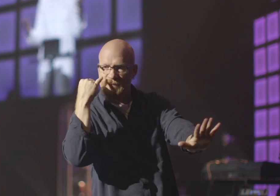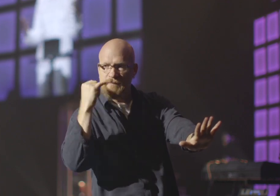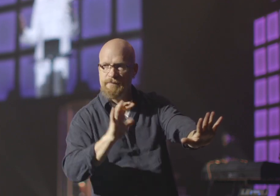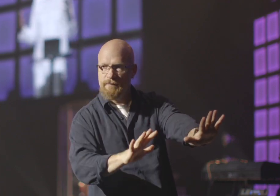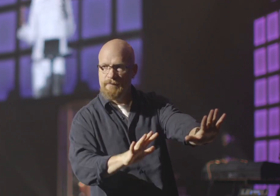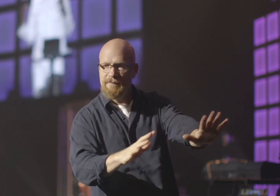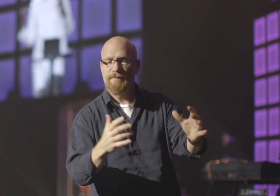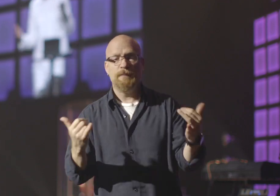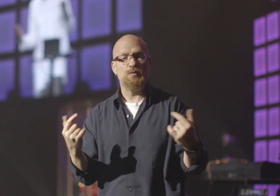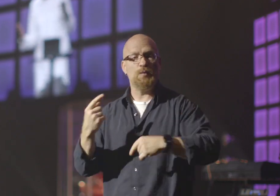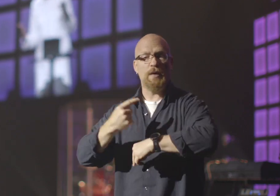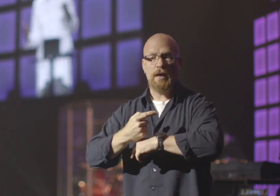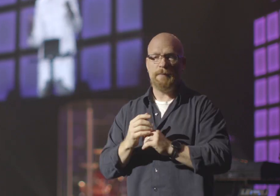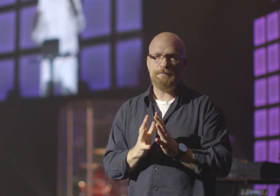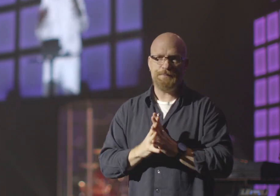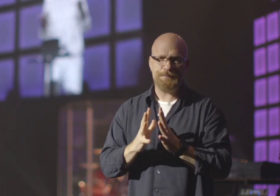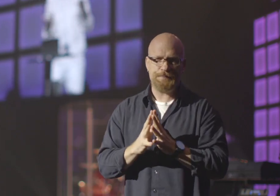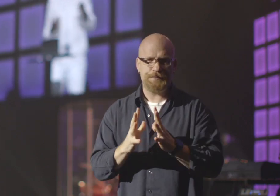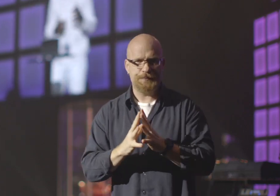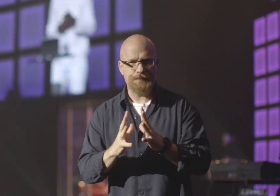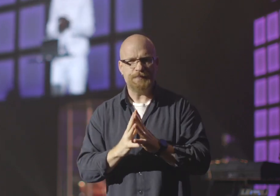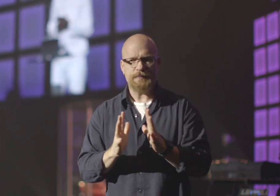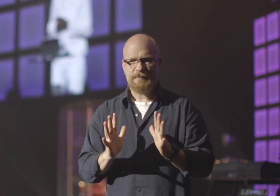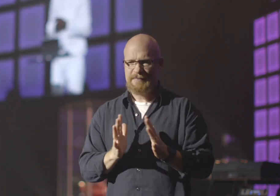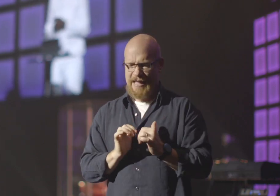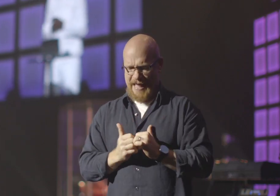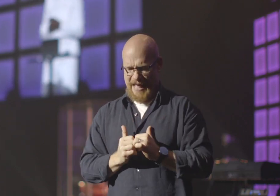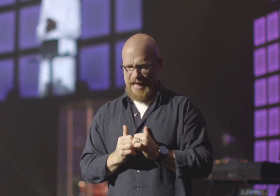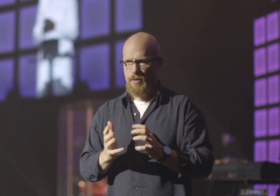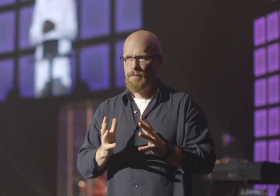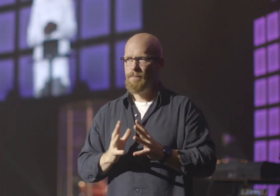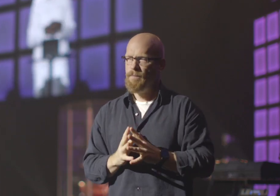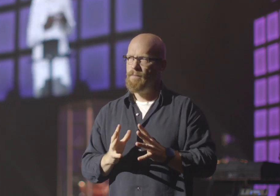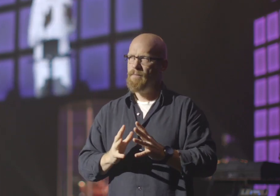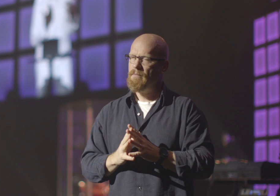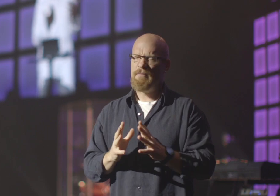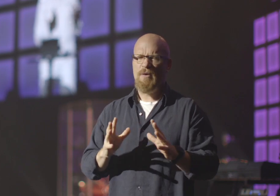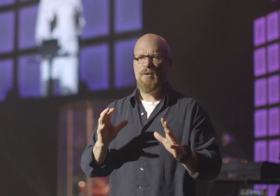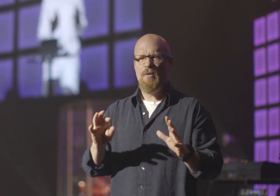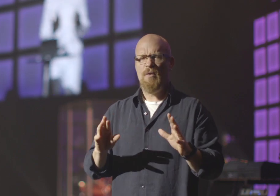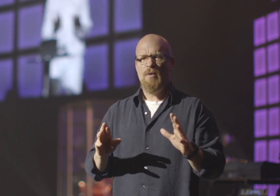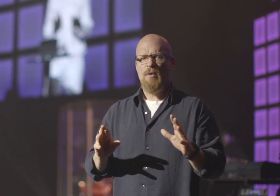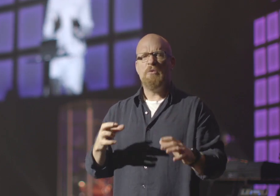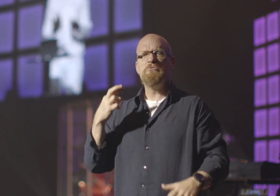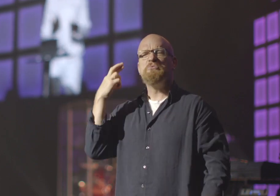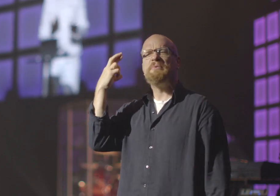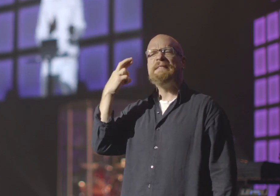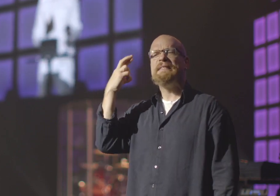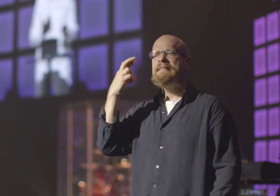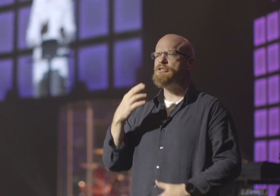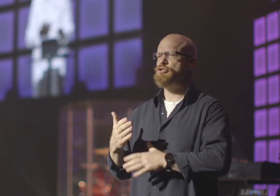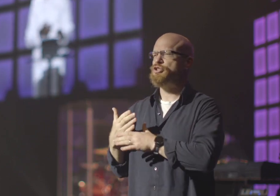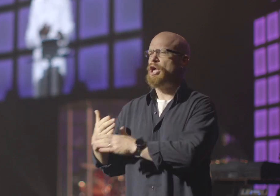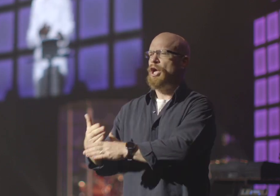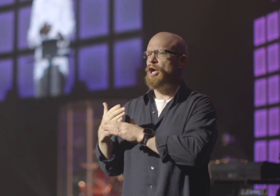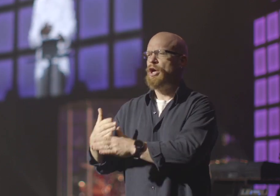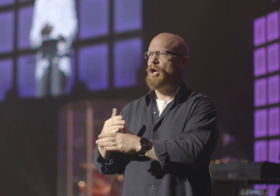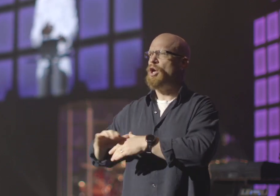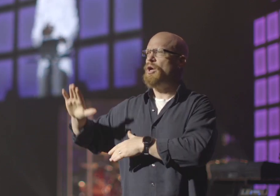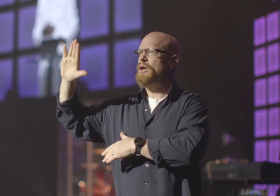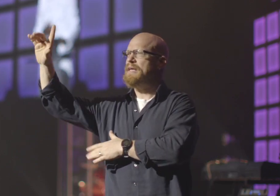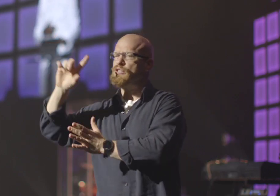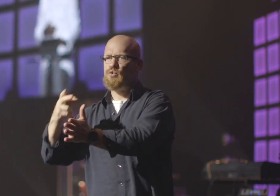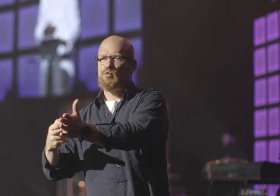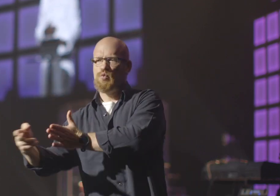about how or why should I share or tell others about the Lord Jesus